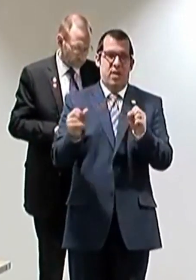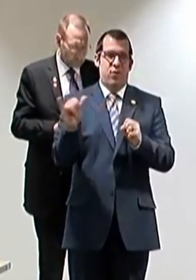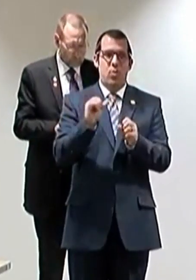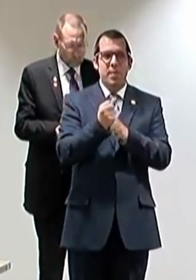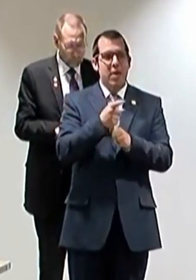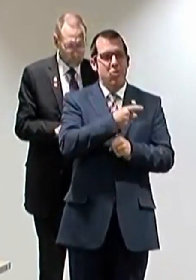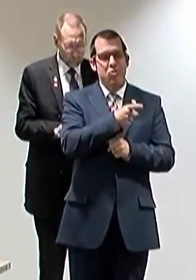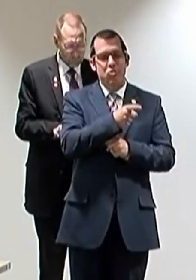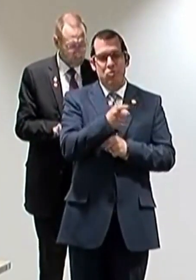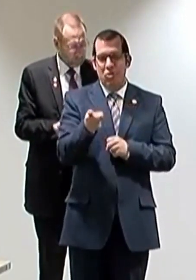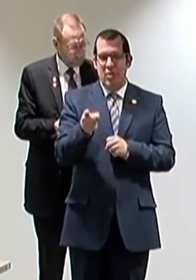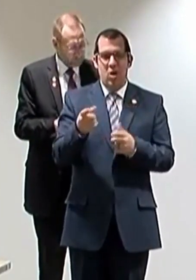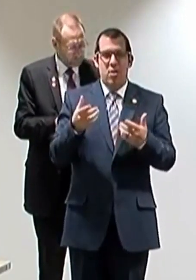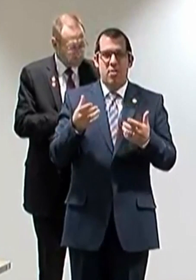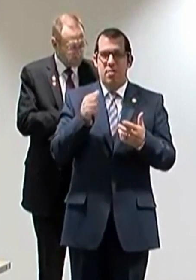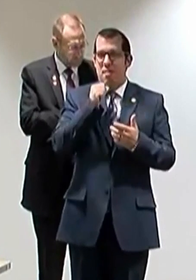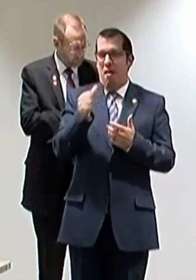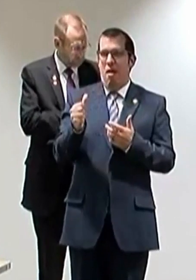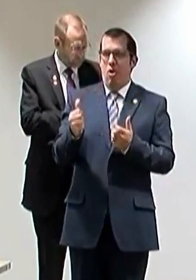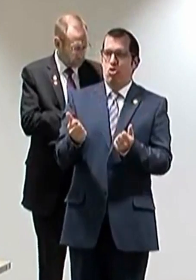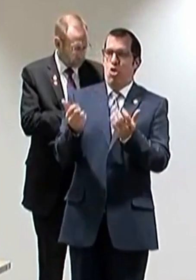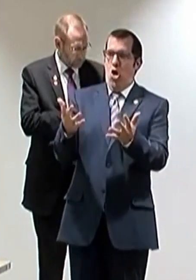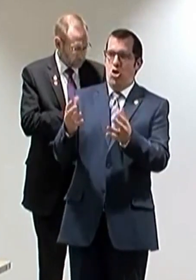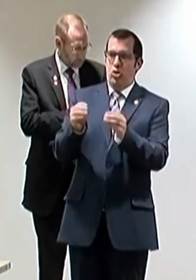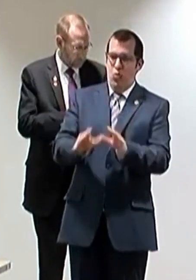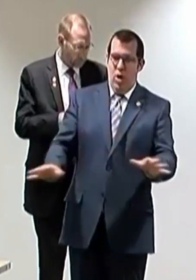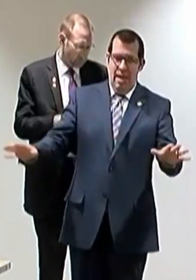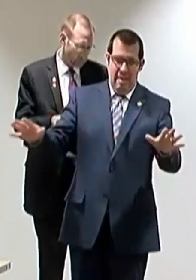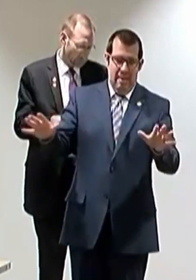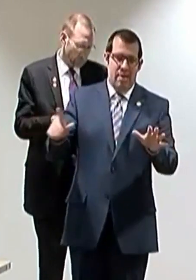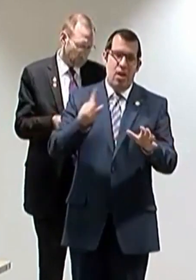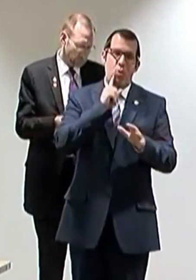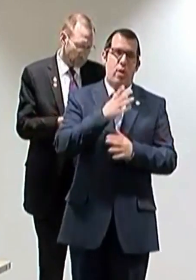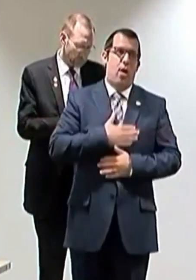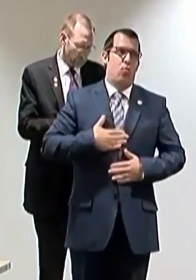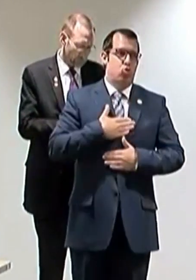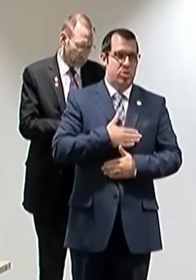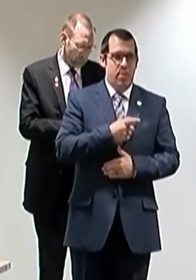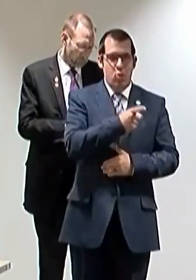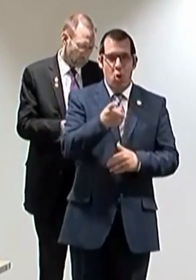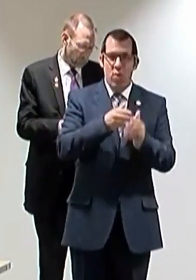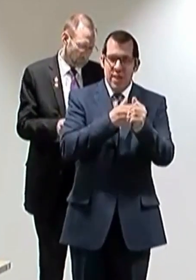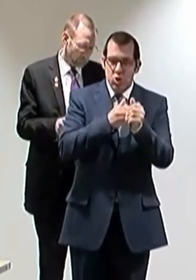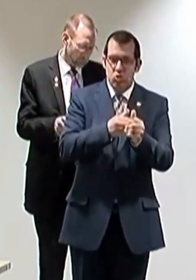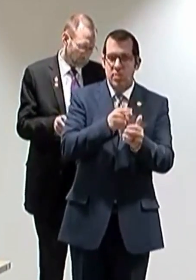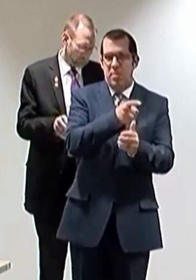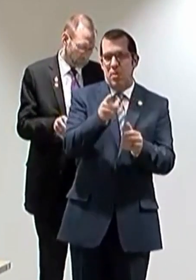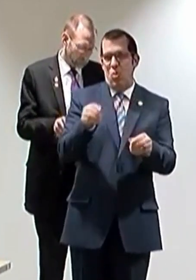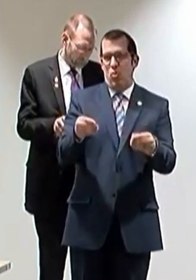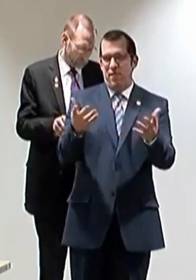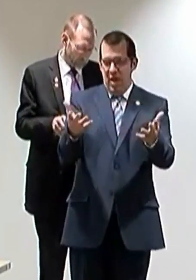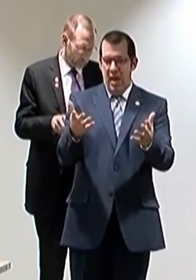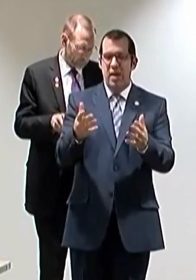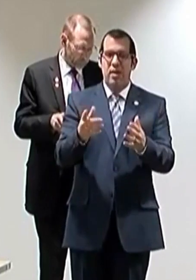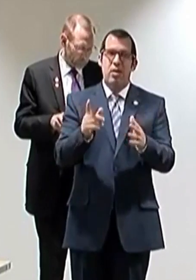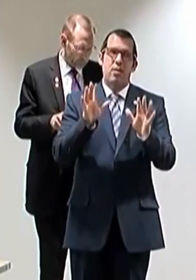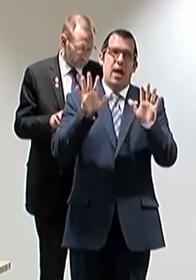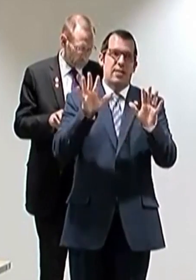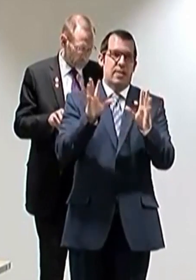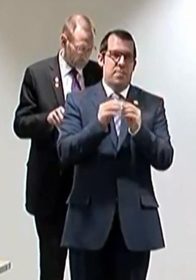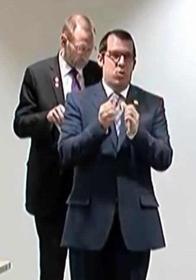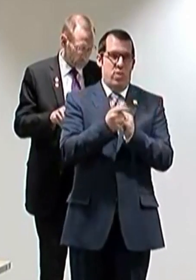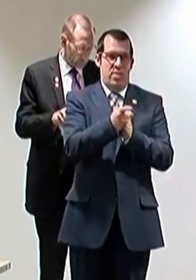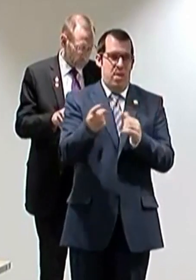not contributing to the community spread. And I really appreciate the leadership that they're providing. Had an excellent meeting with